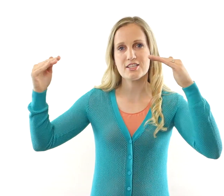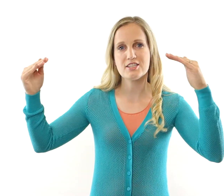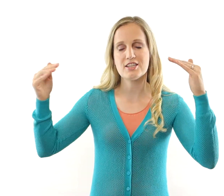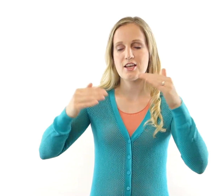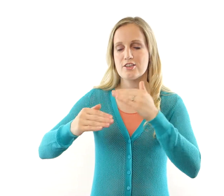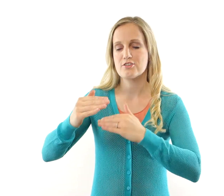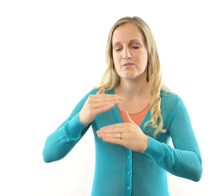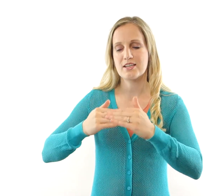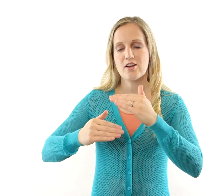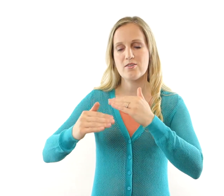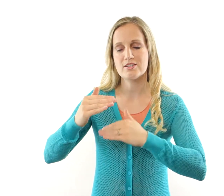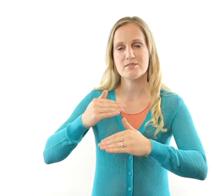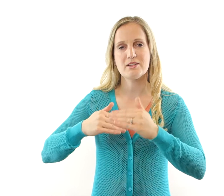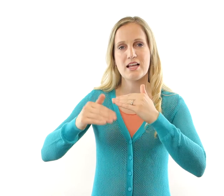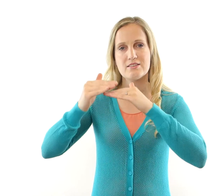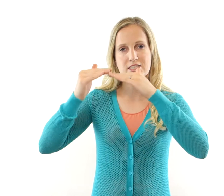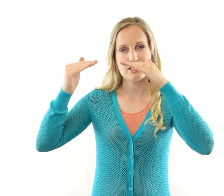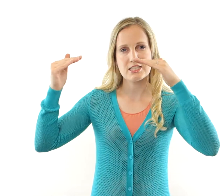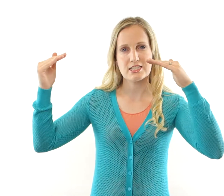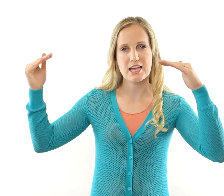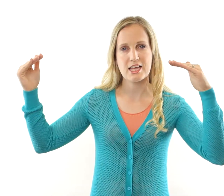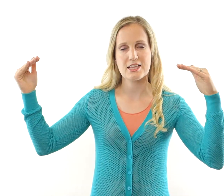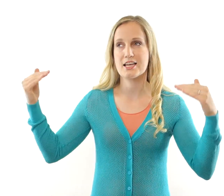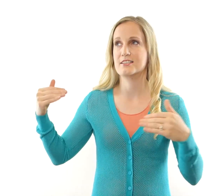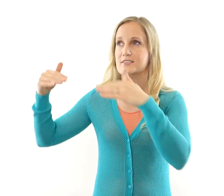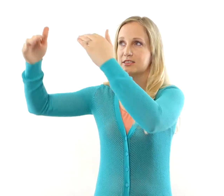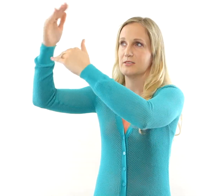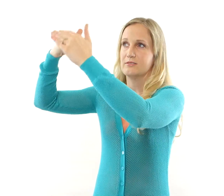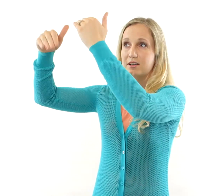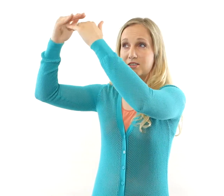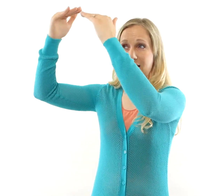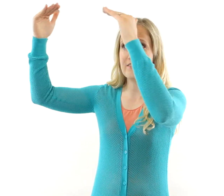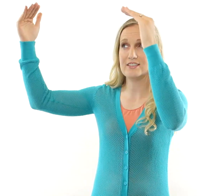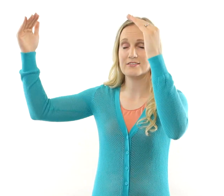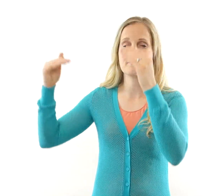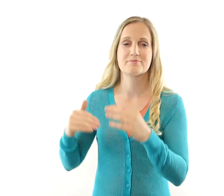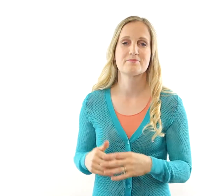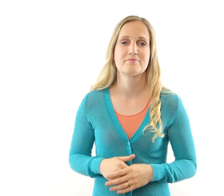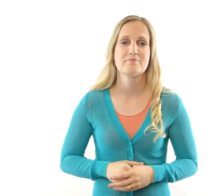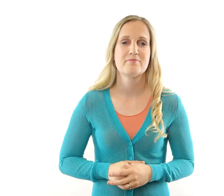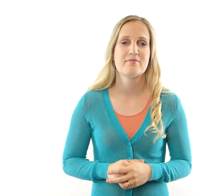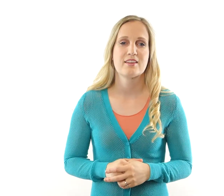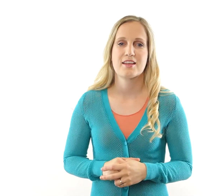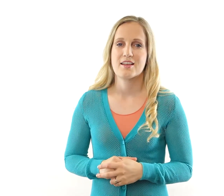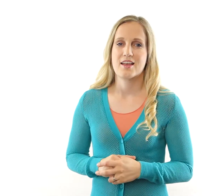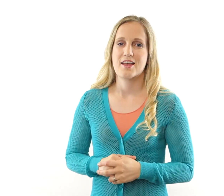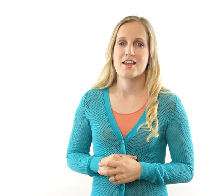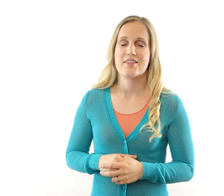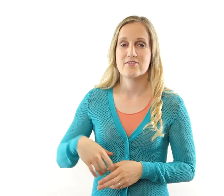you do like, oh, here's some clouds and here's the skyline. So there's heaven. And then